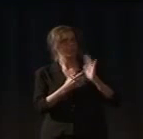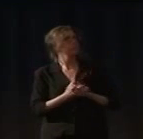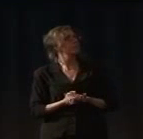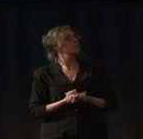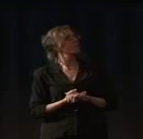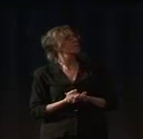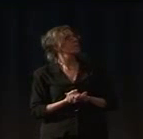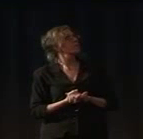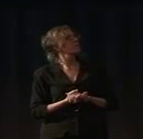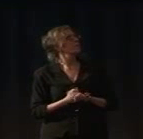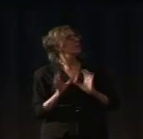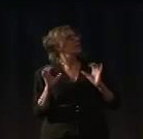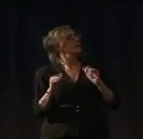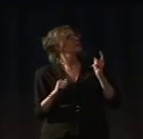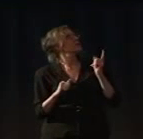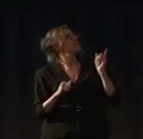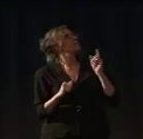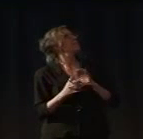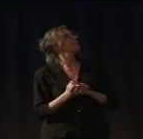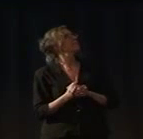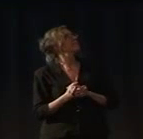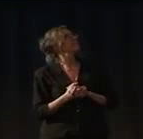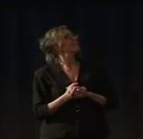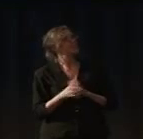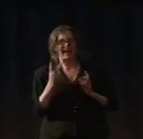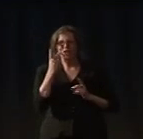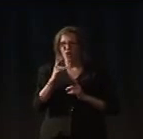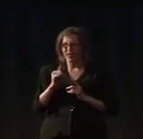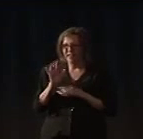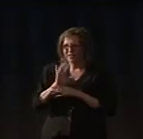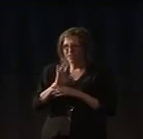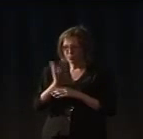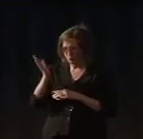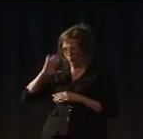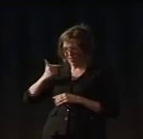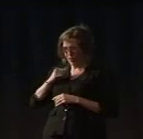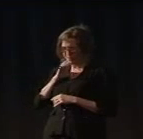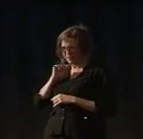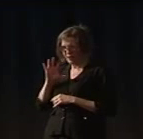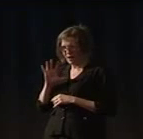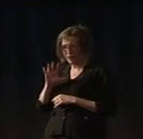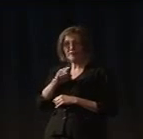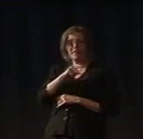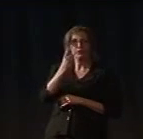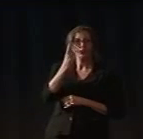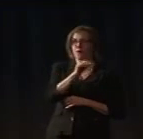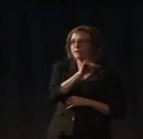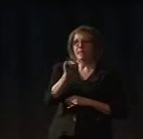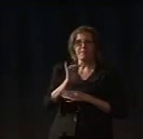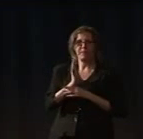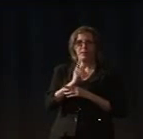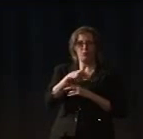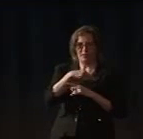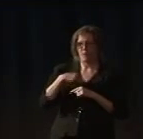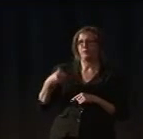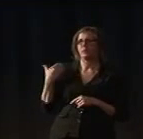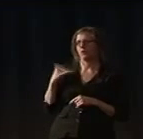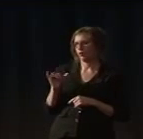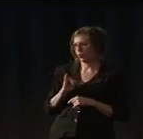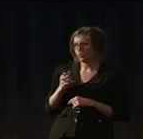left, Pizza Pan. I saw that when I was 5. And he saw it when he was young. So he's trying to make